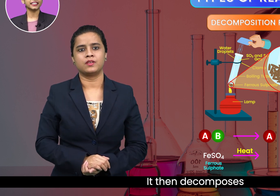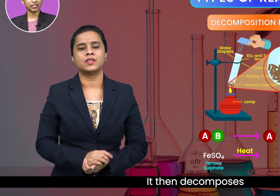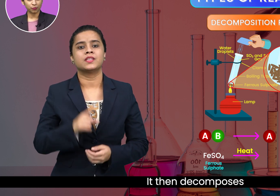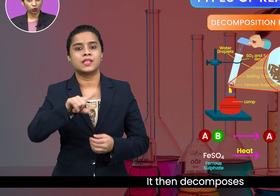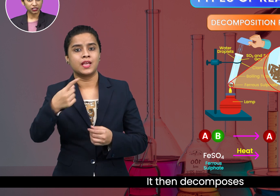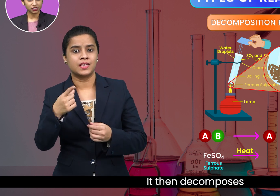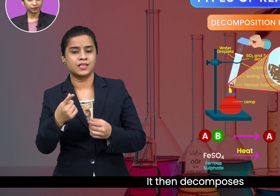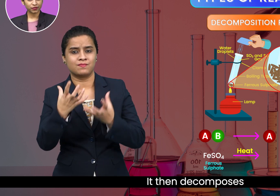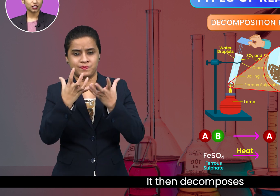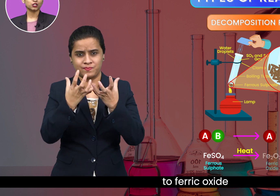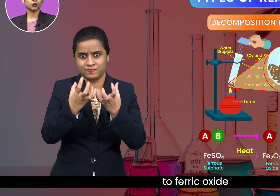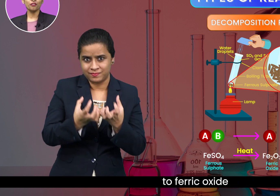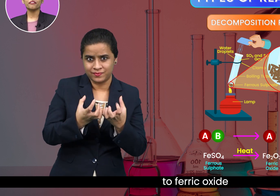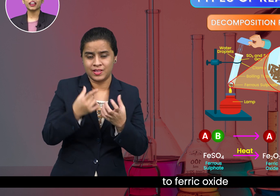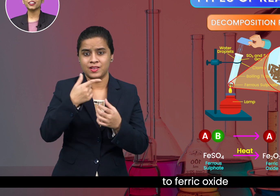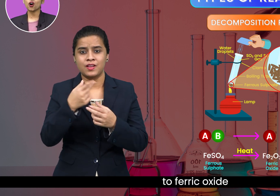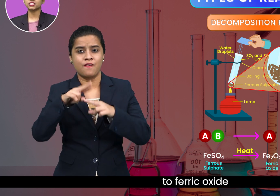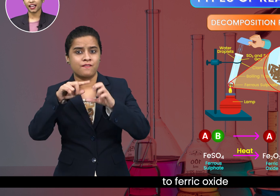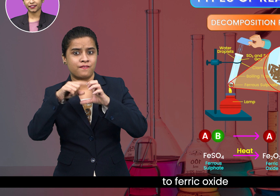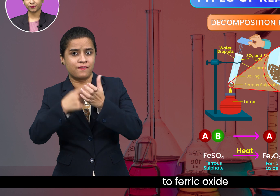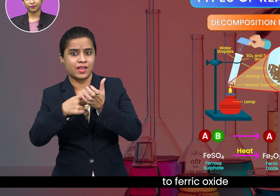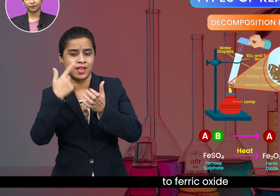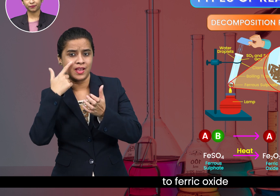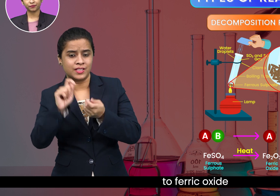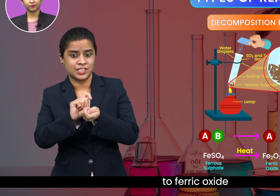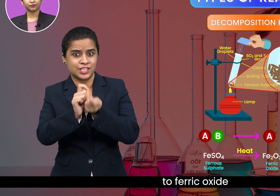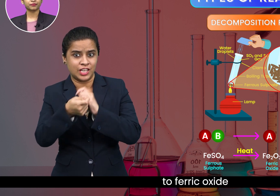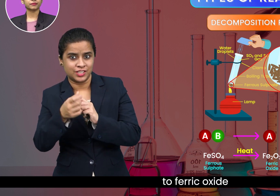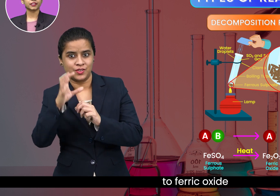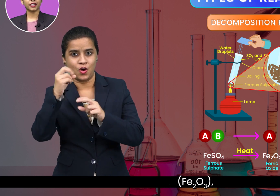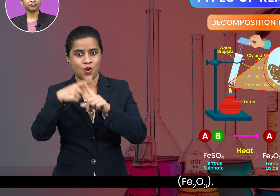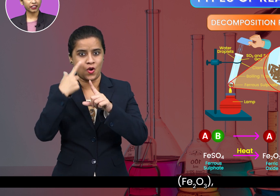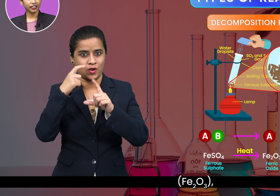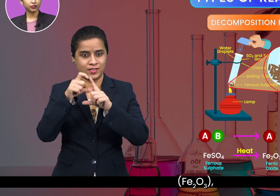It then decomposes to ferric oxide